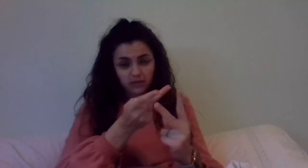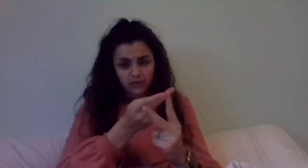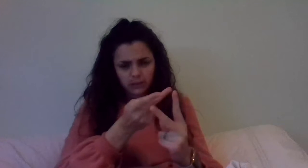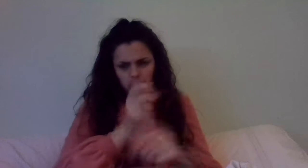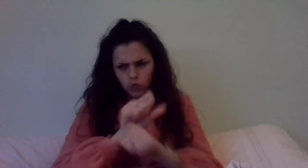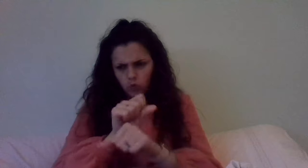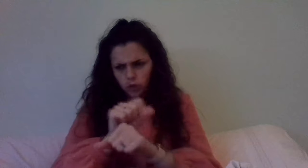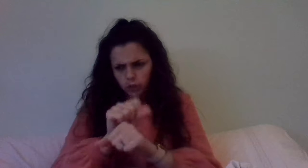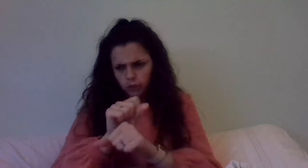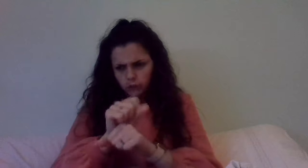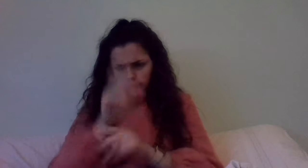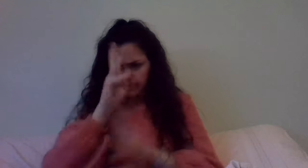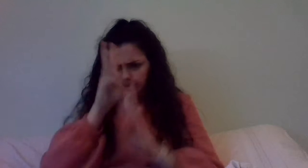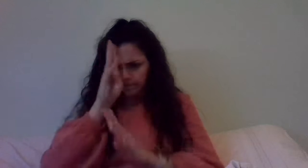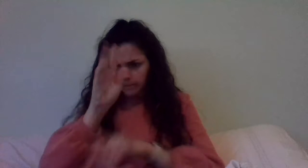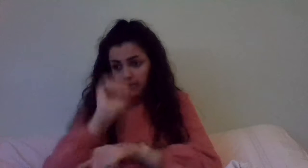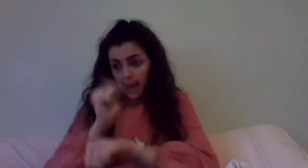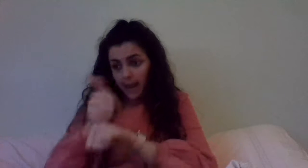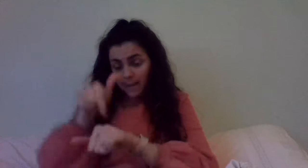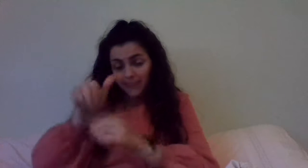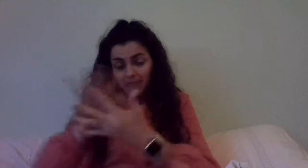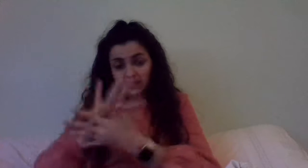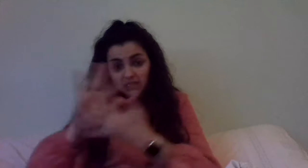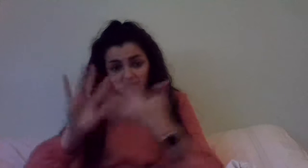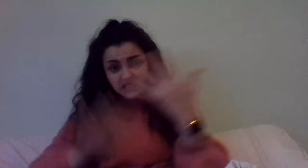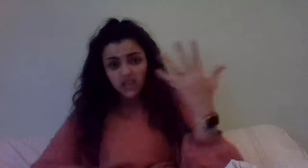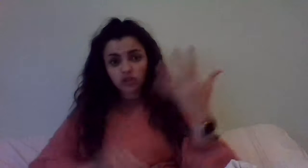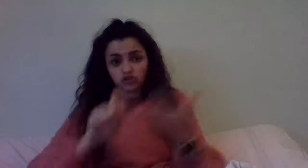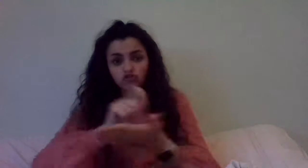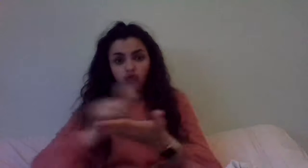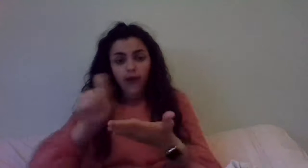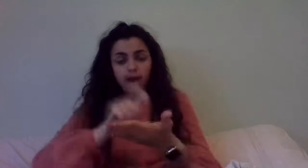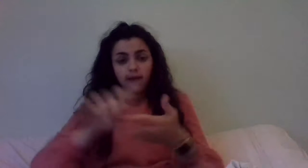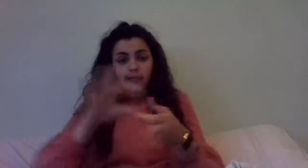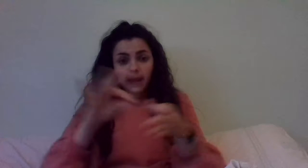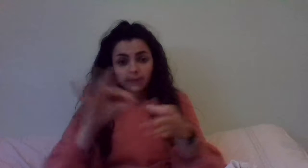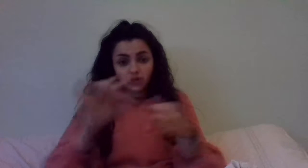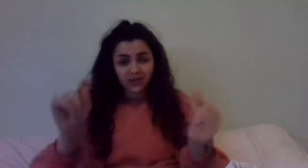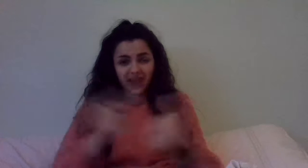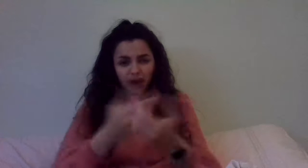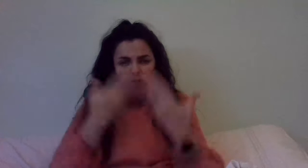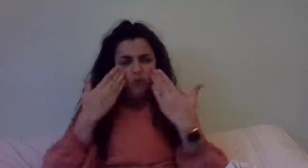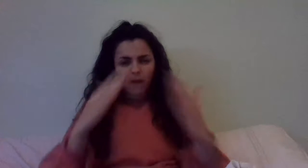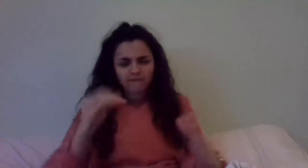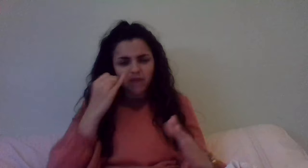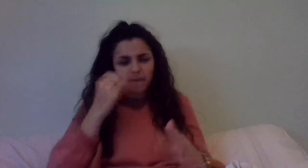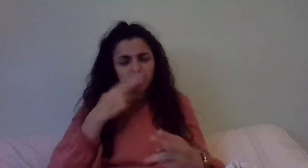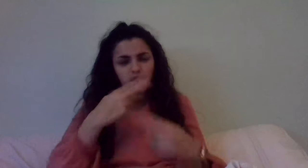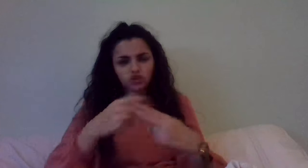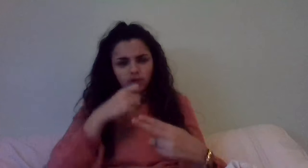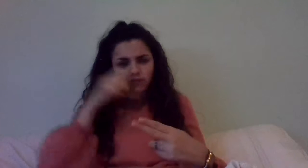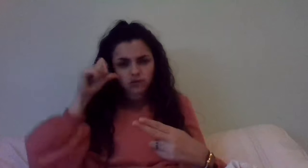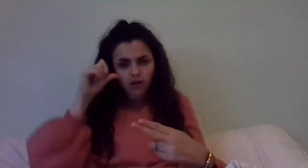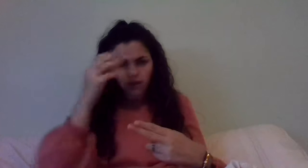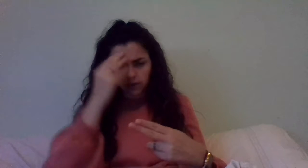So when you're looking at this series, and I would encourage you, I don't know if I mentioned this yesterday in the audio recording or not, but if you want to get